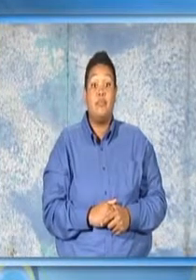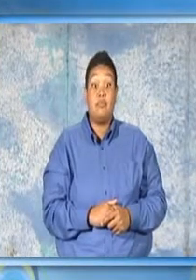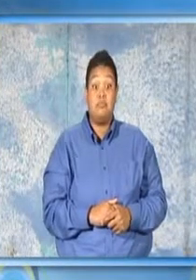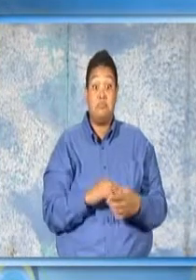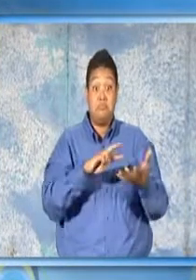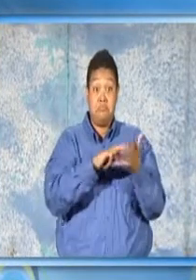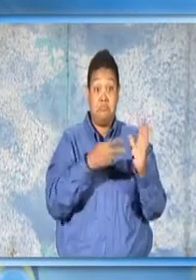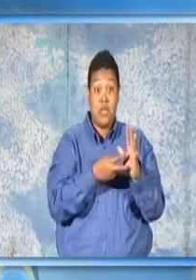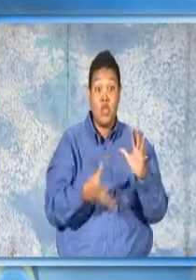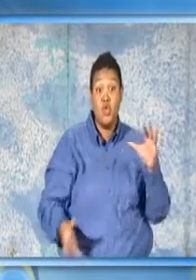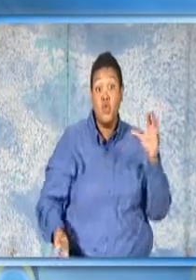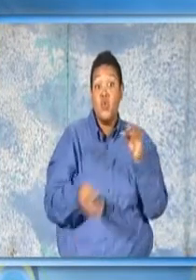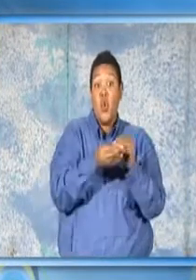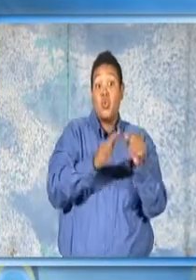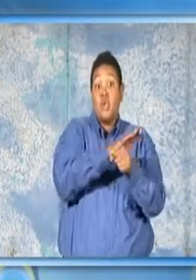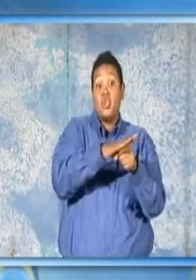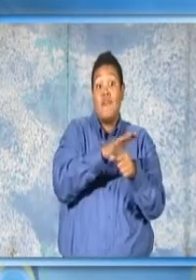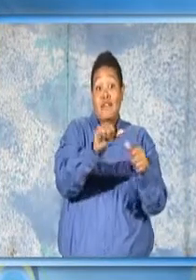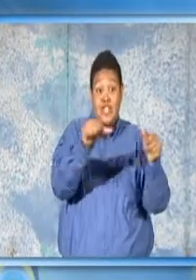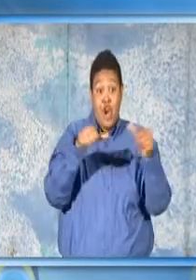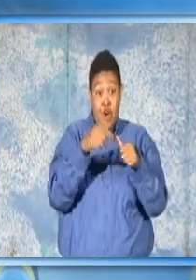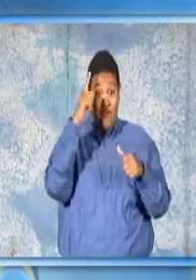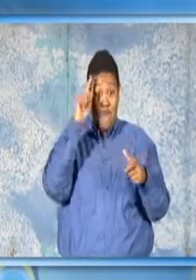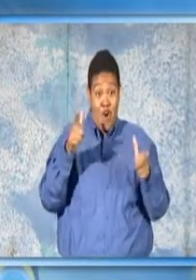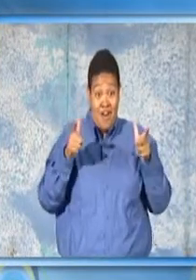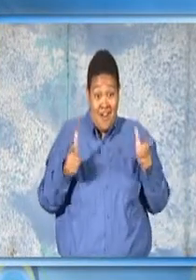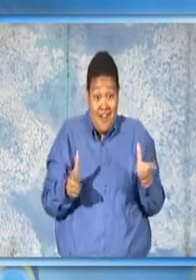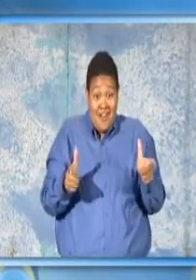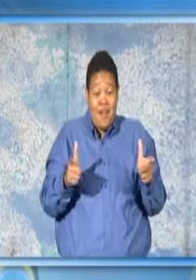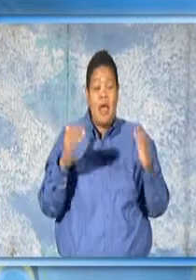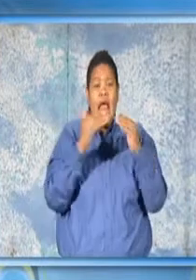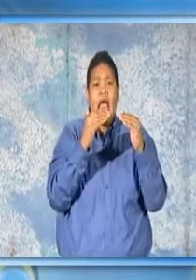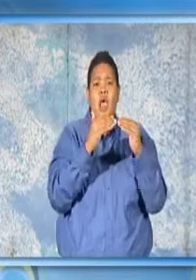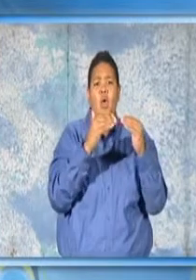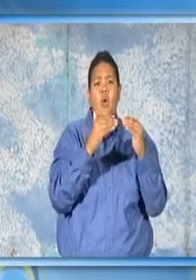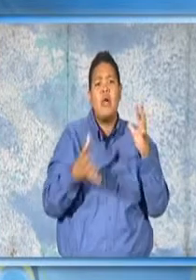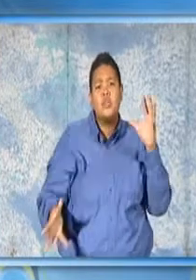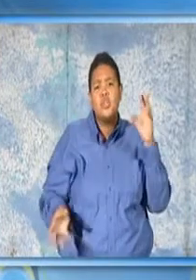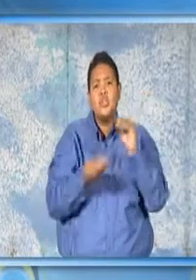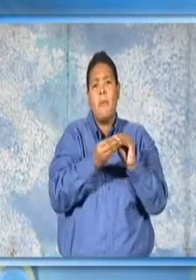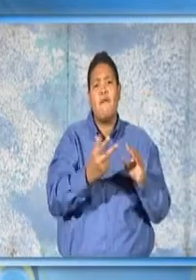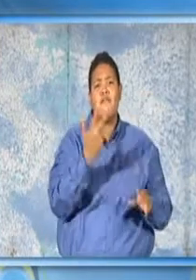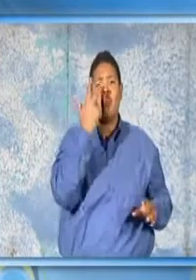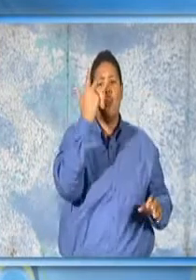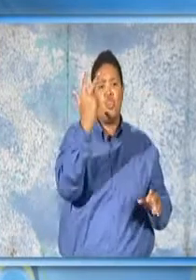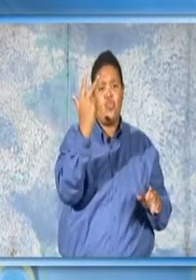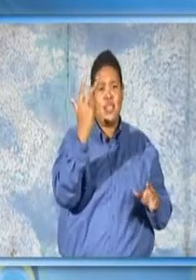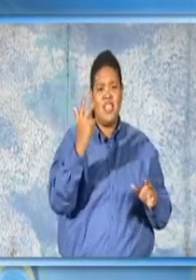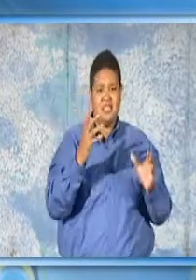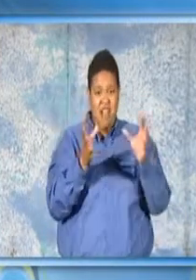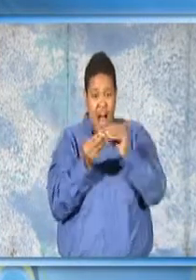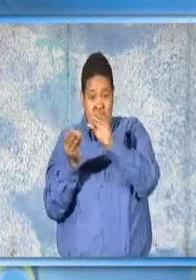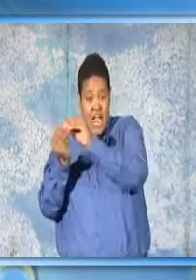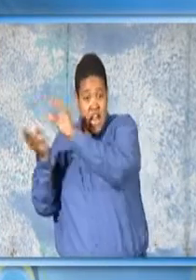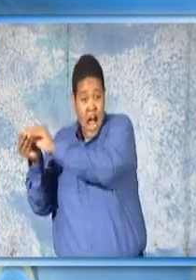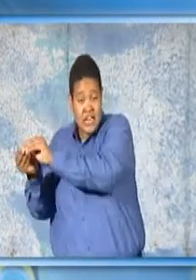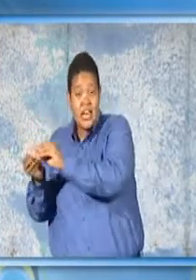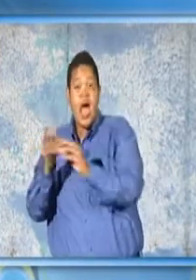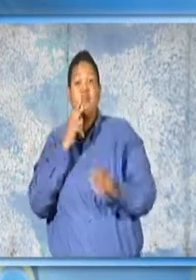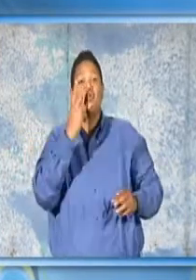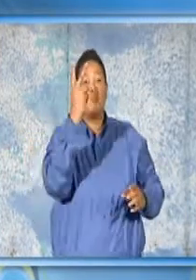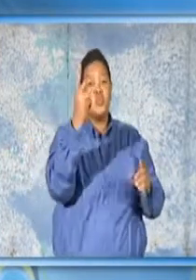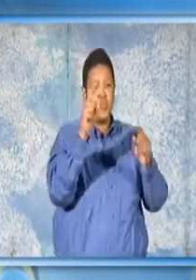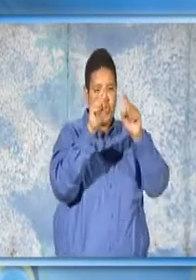Therefore, the total surface area of the wedge would be equal to the sum of the 3 rectangular faces and the 2 triangular